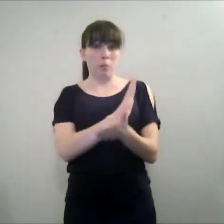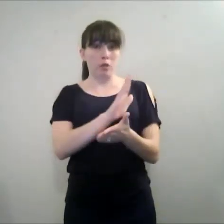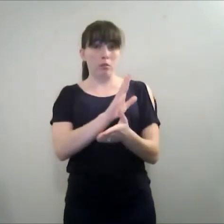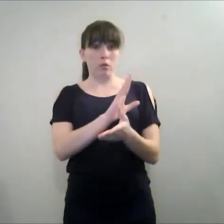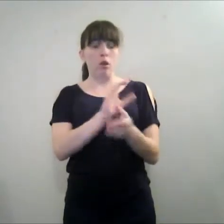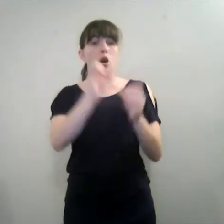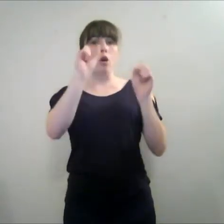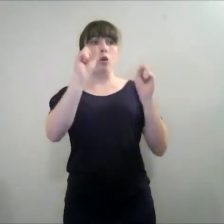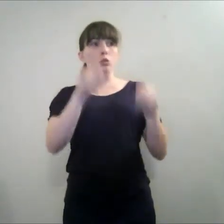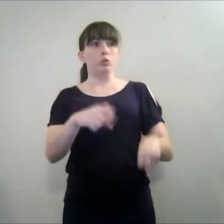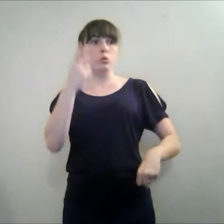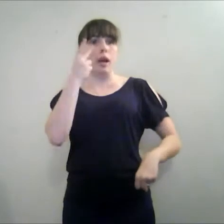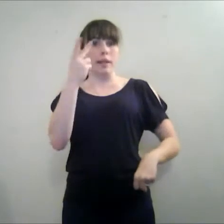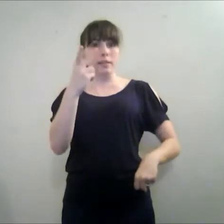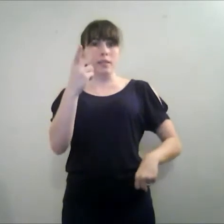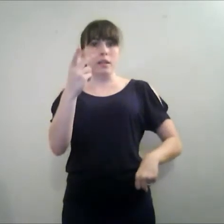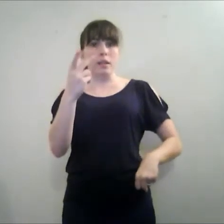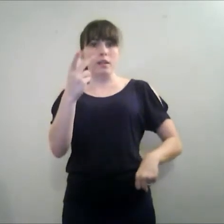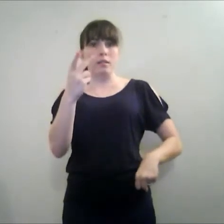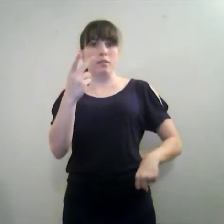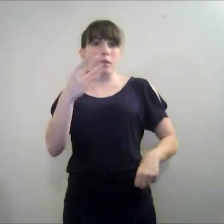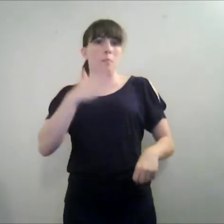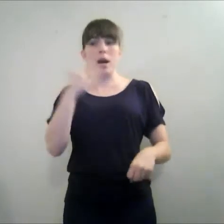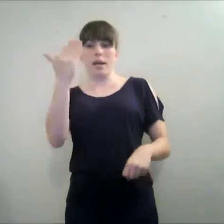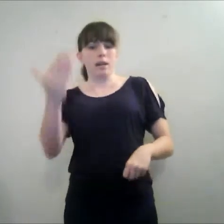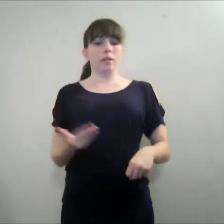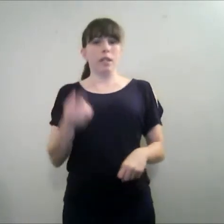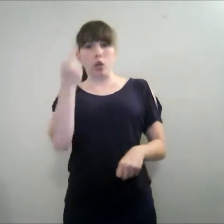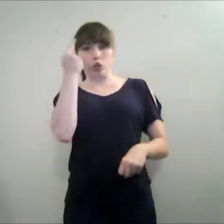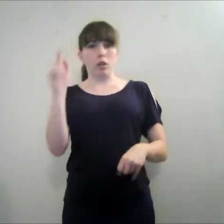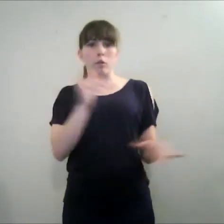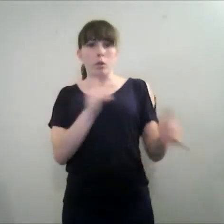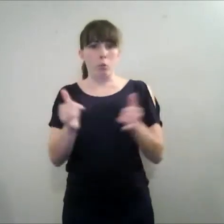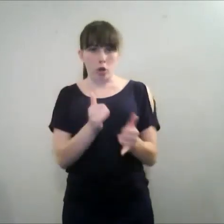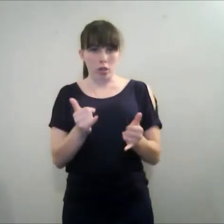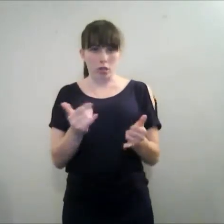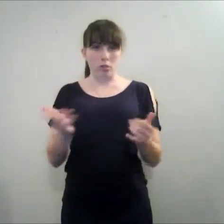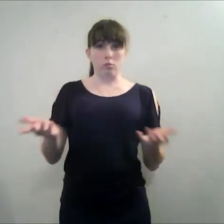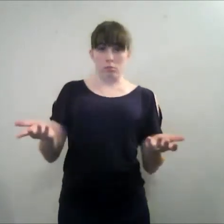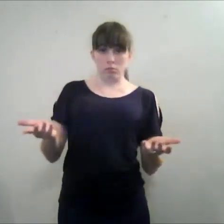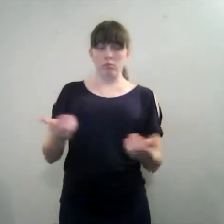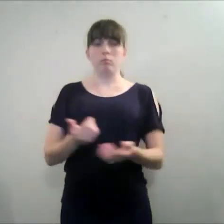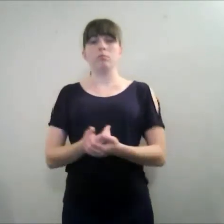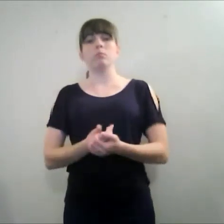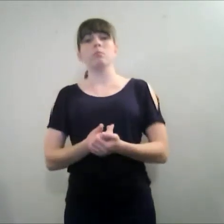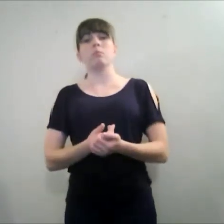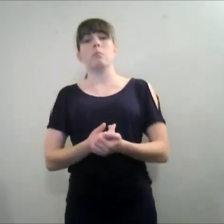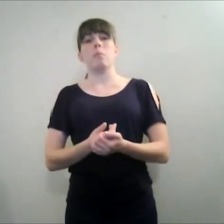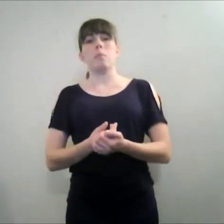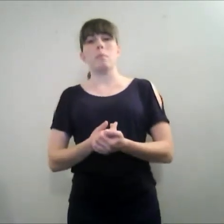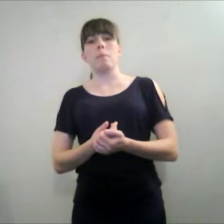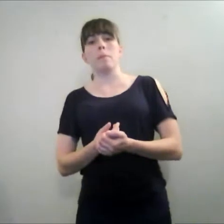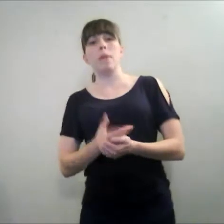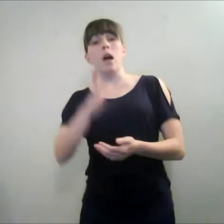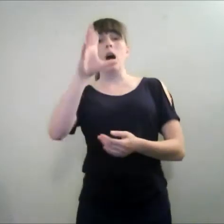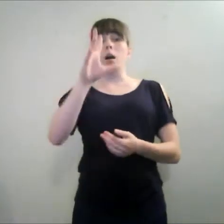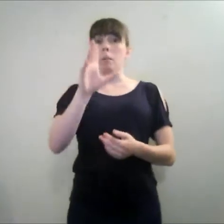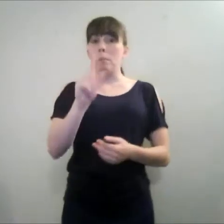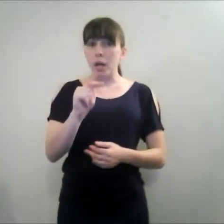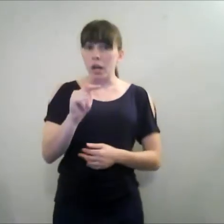but with one tiny, tiny change, which is that it'll only show you the British passport if I've actually got one. It'll only show you the party invitation if I actually